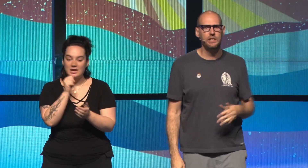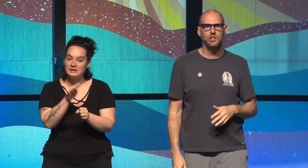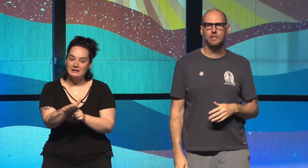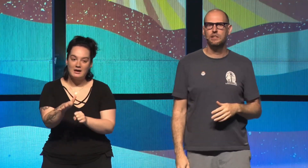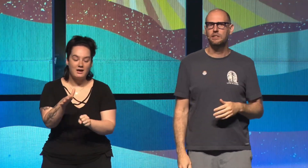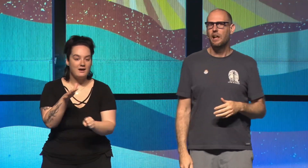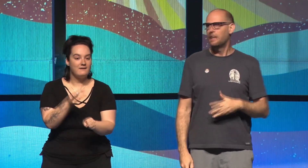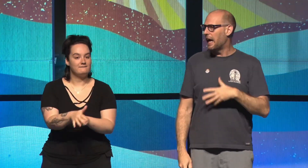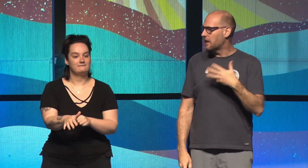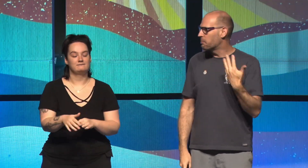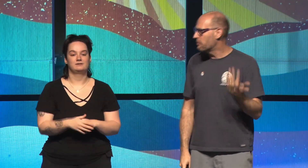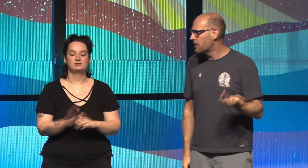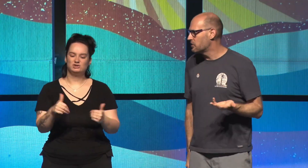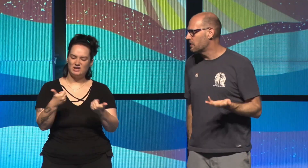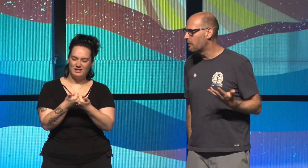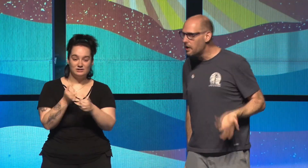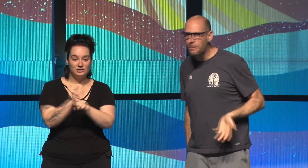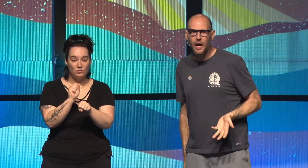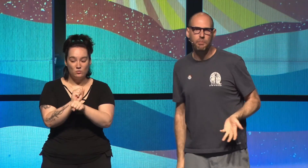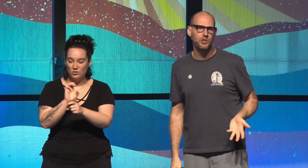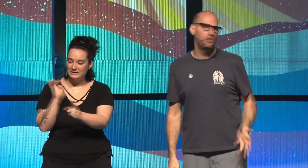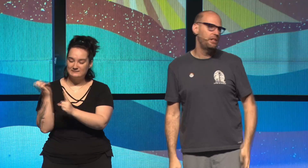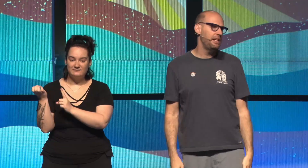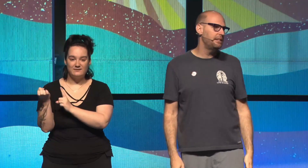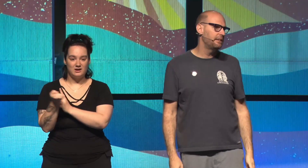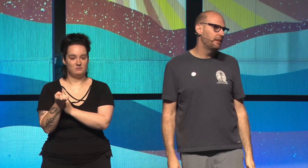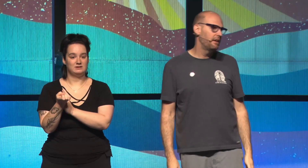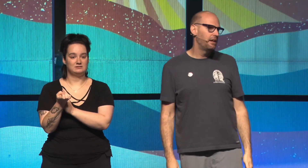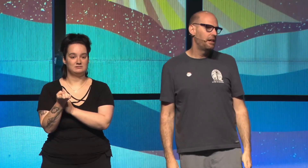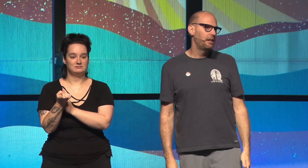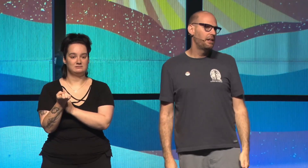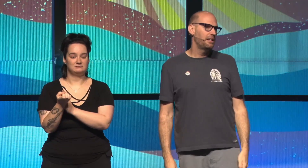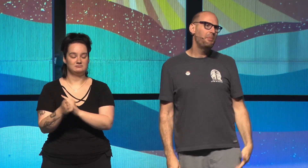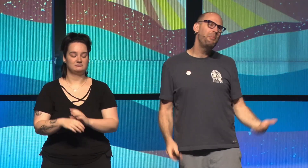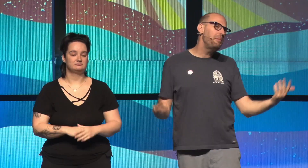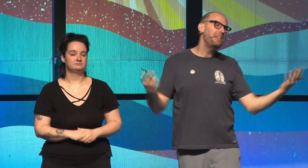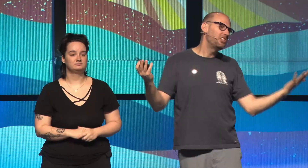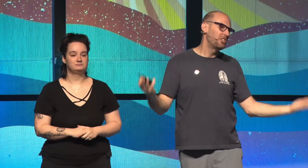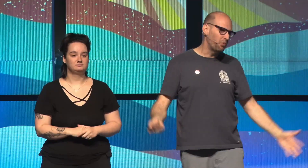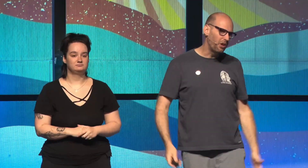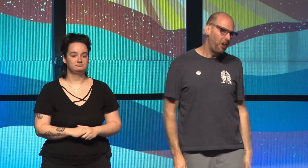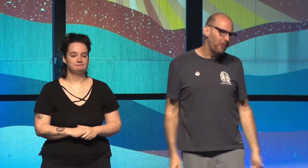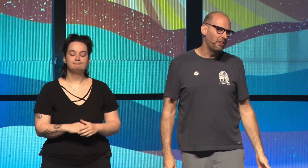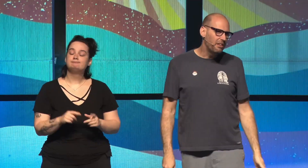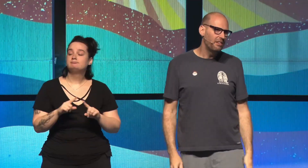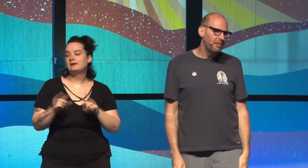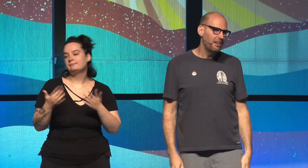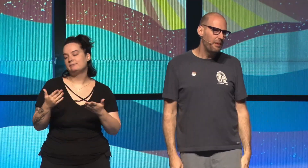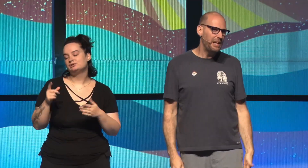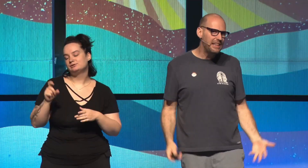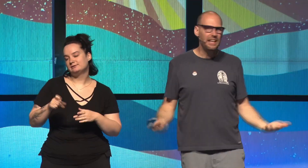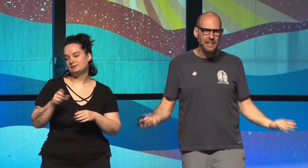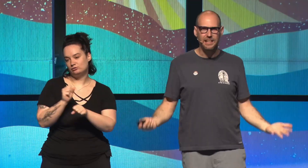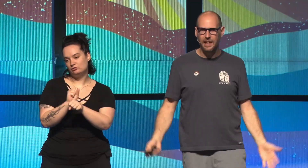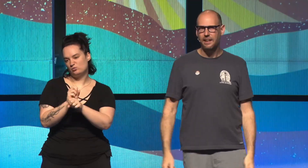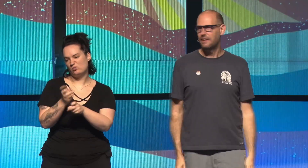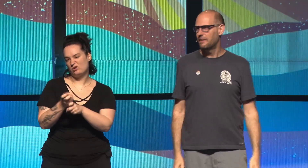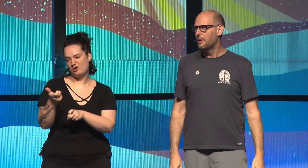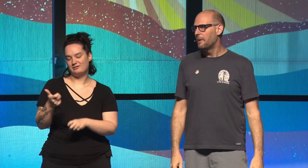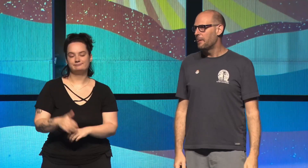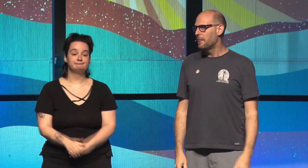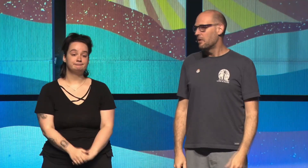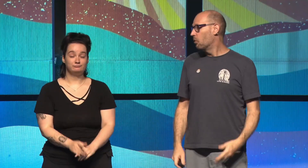work conditions, lack of professional development opportunities. Yeah, but maybe they should just work harder. I mean, at the end of the